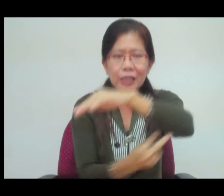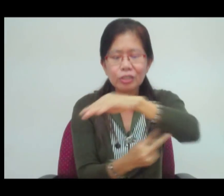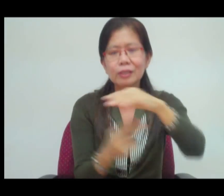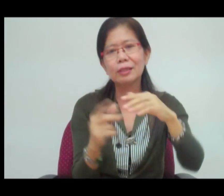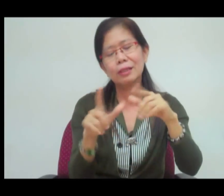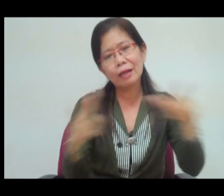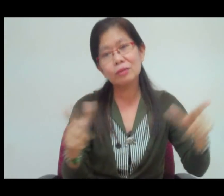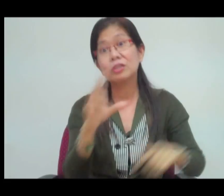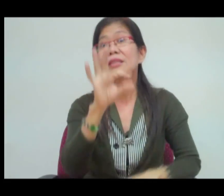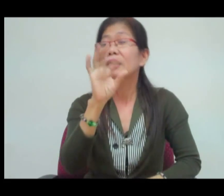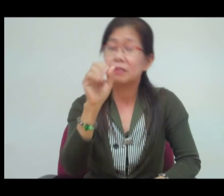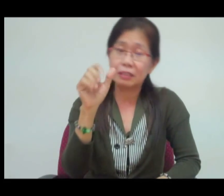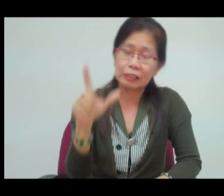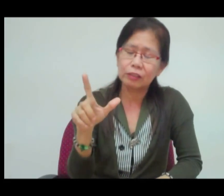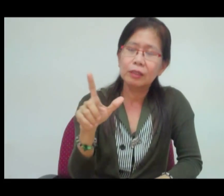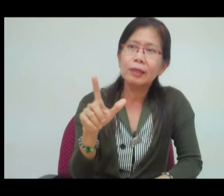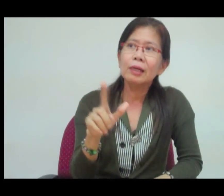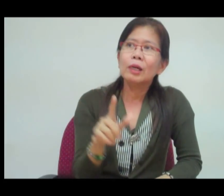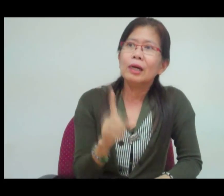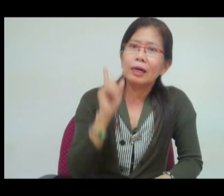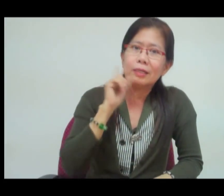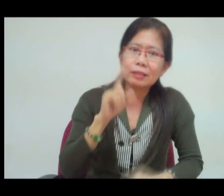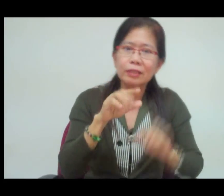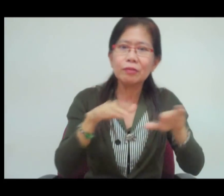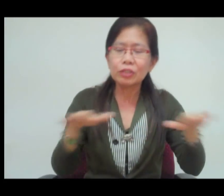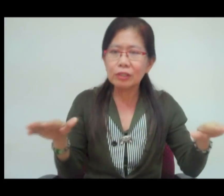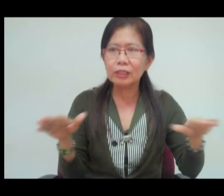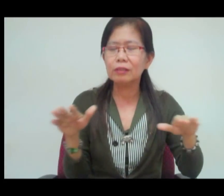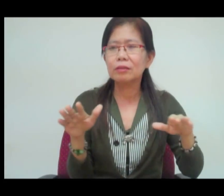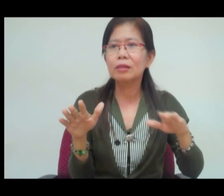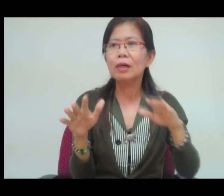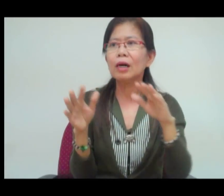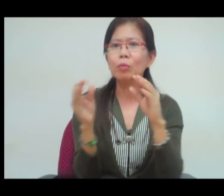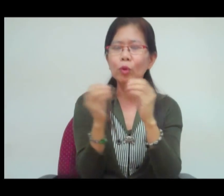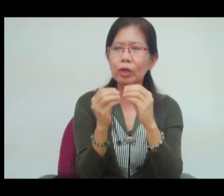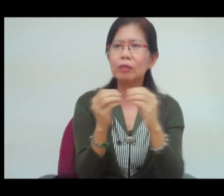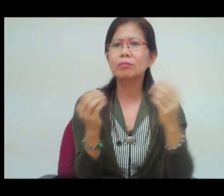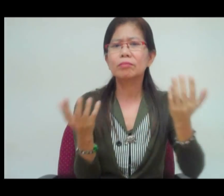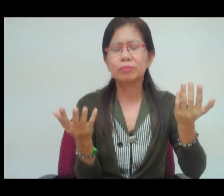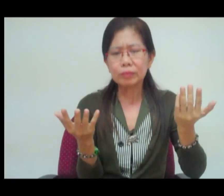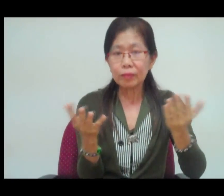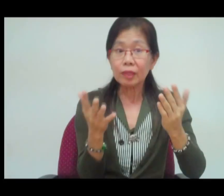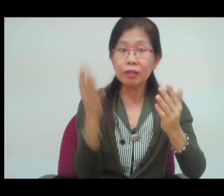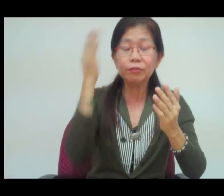bridge language is FSL. Deaf children are more